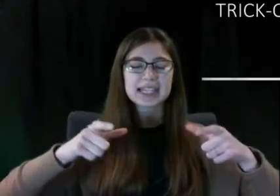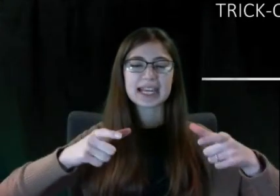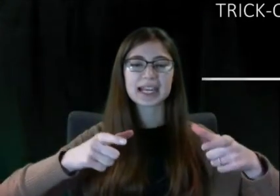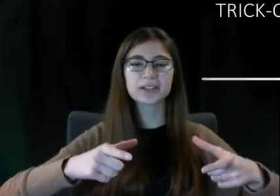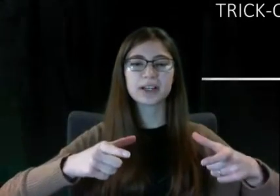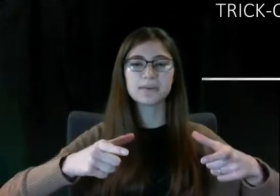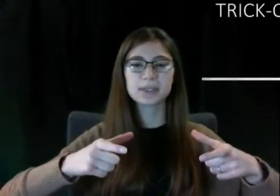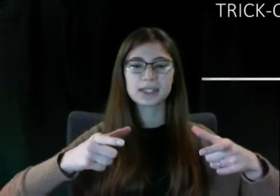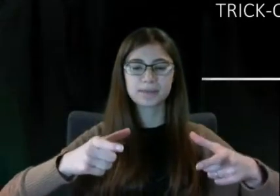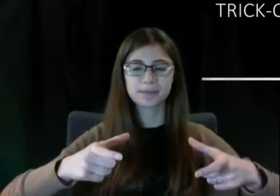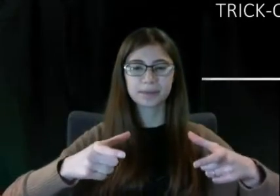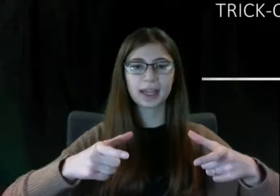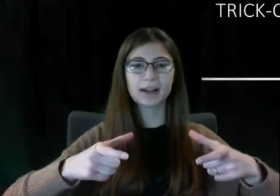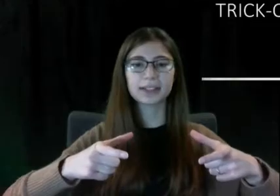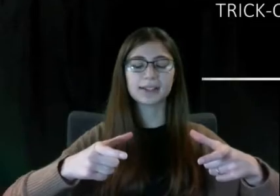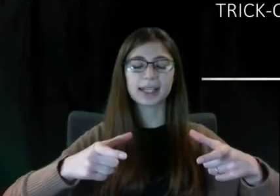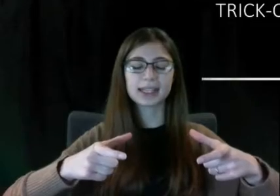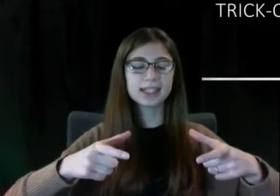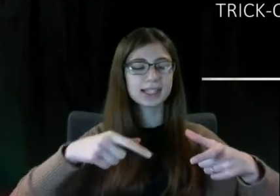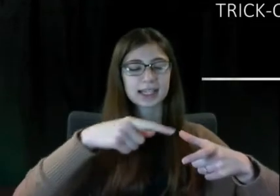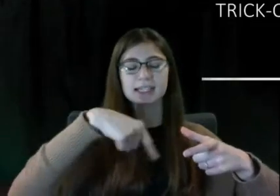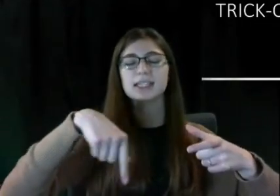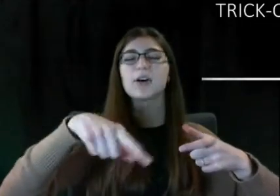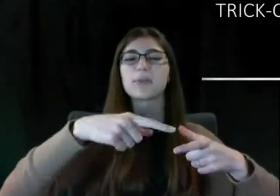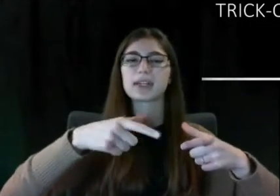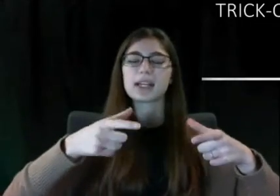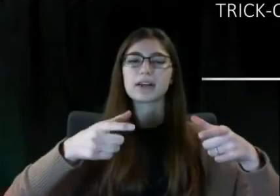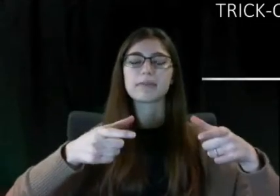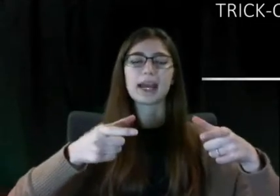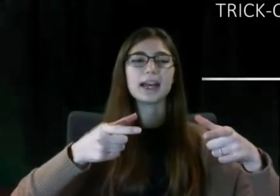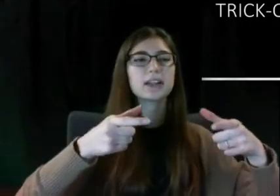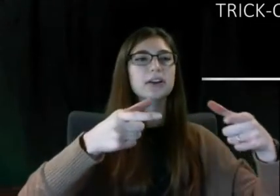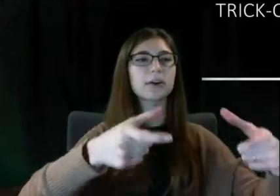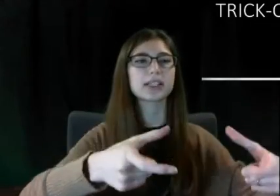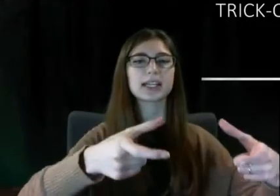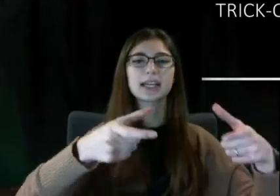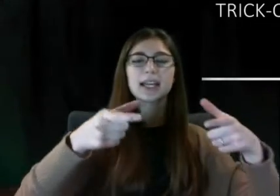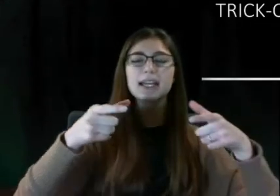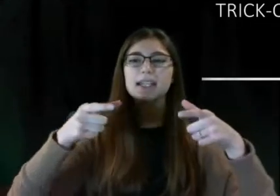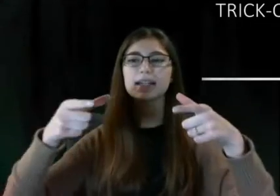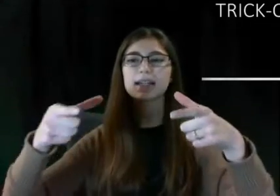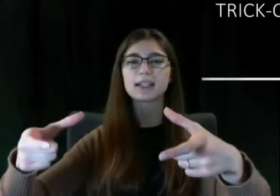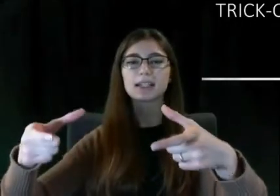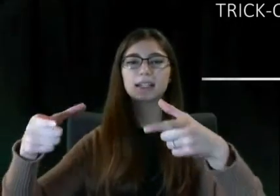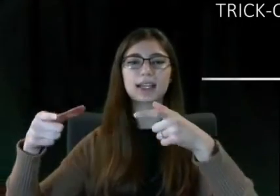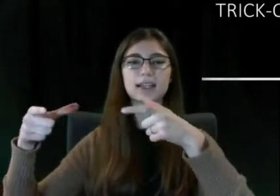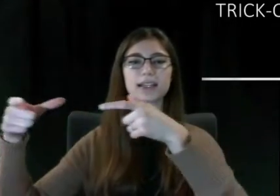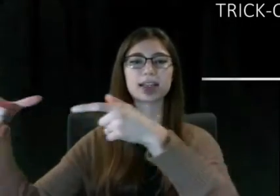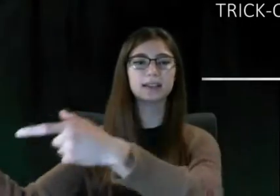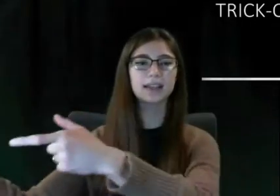hand shapes held out like this, like it's the opening of a bag, you're going to get candy, get candy, get